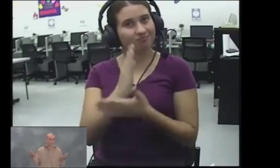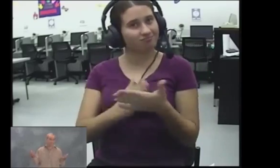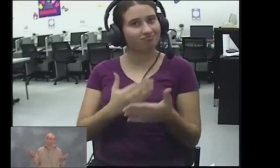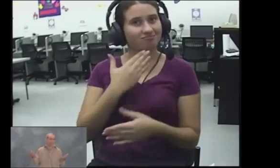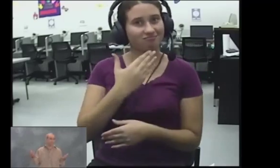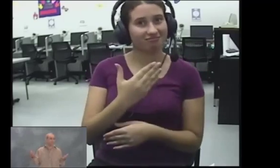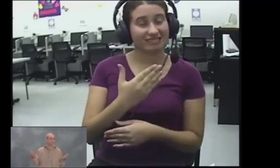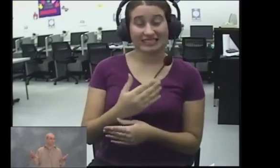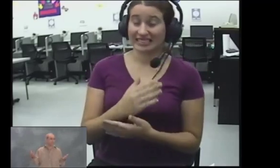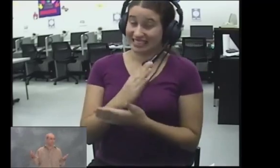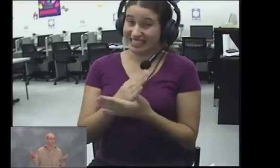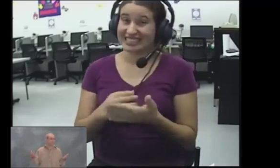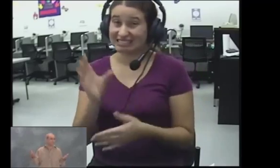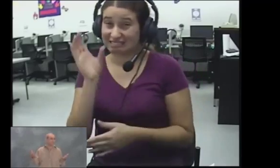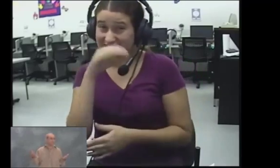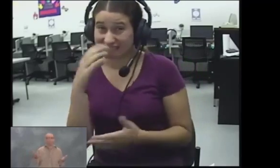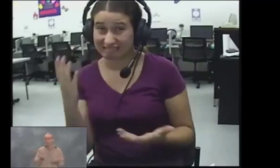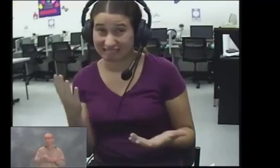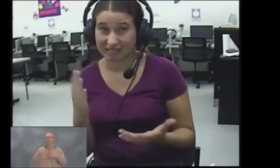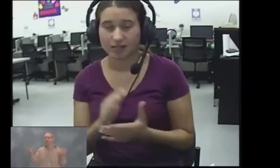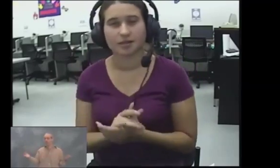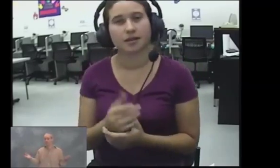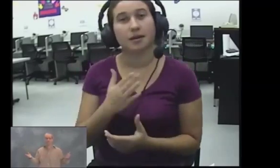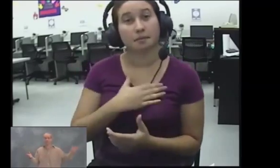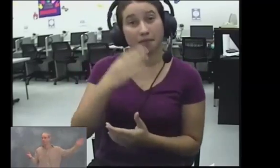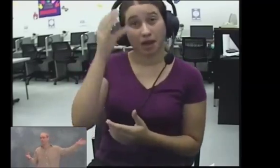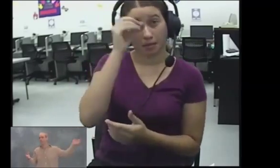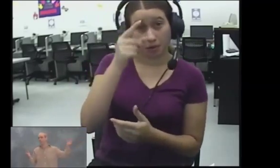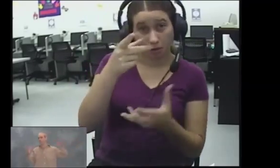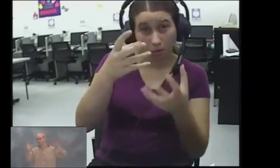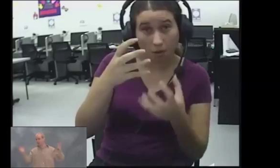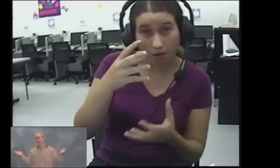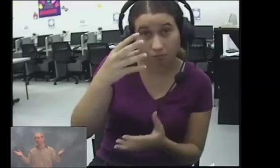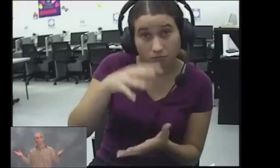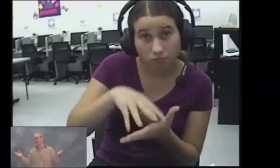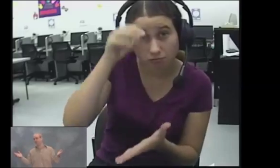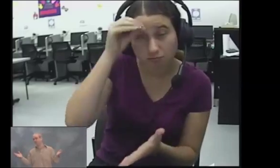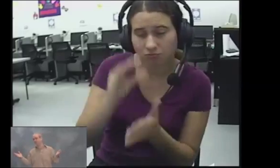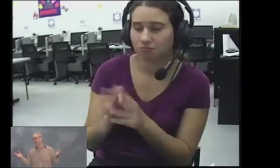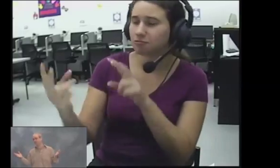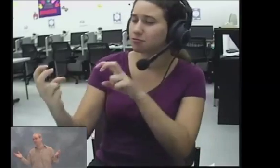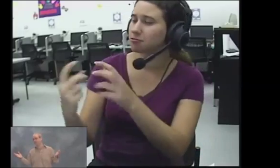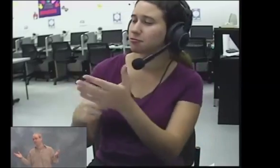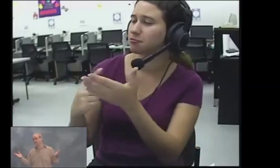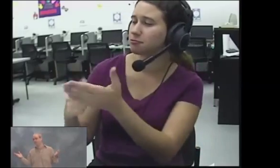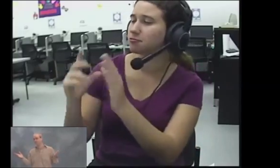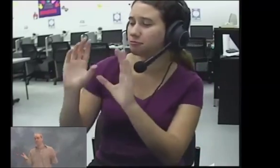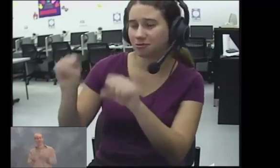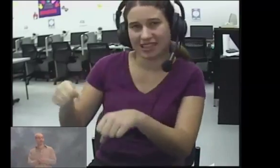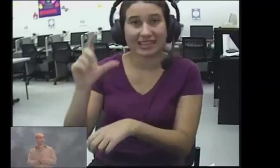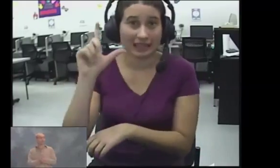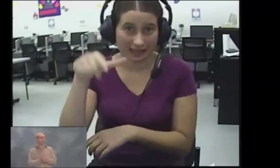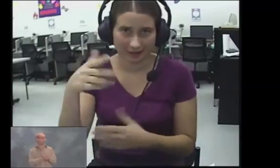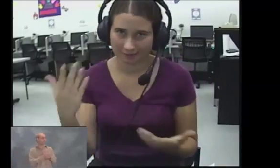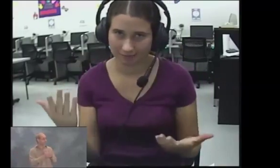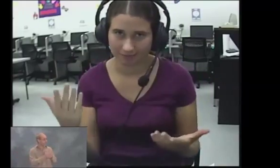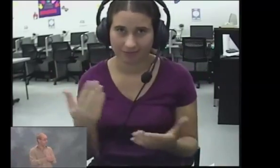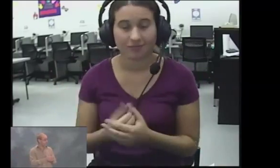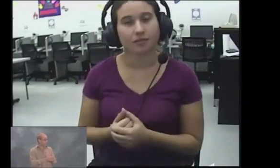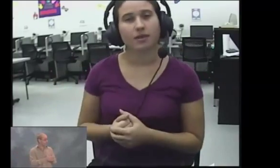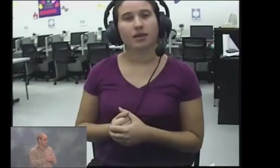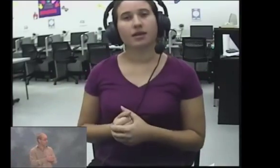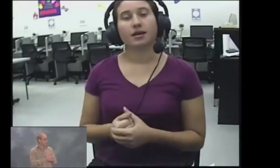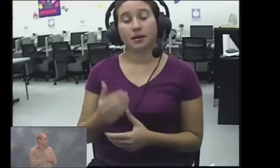opinions. I also think I have some crazy ones. And if you want to know about all my opinions, catch me in the parking lot. We can have a nice conversation. But what I can absolutely tell you is